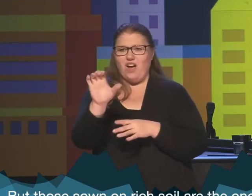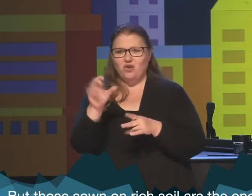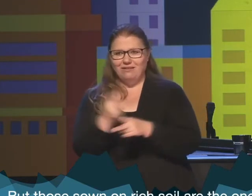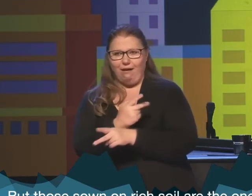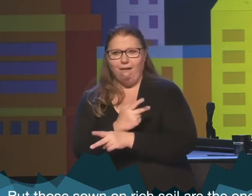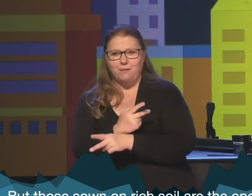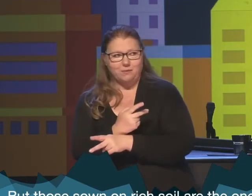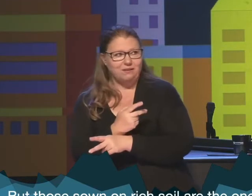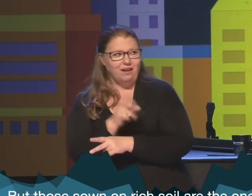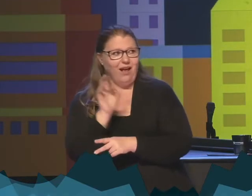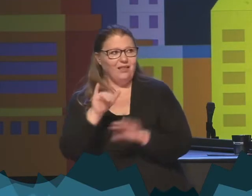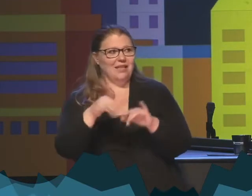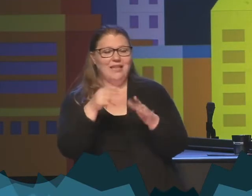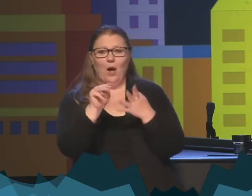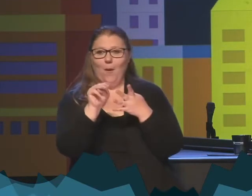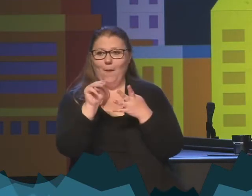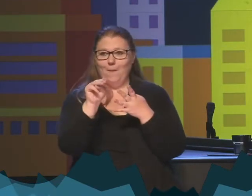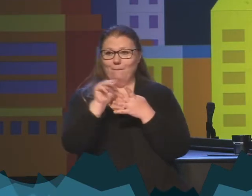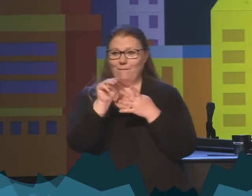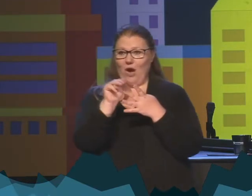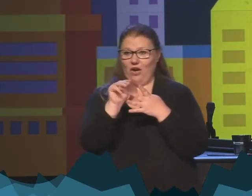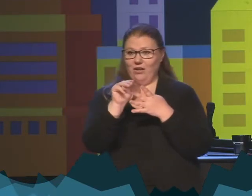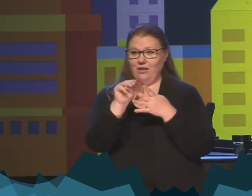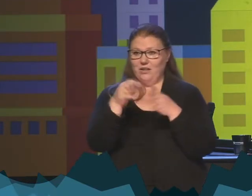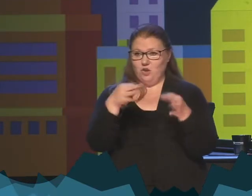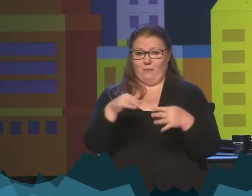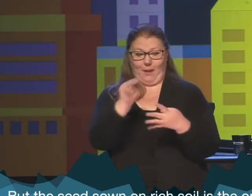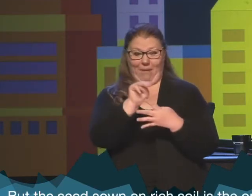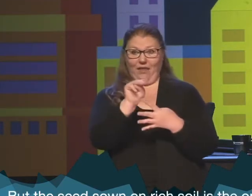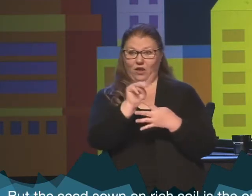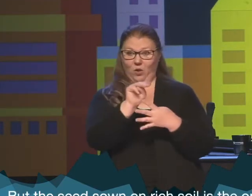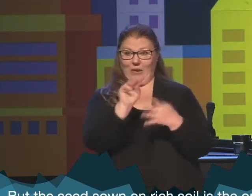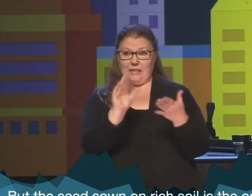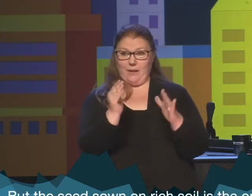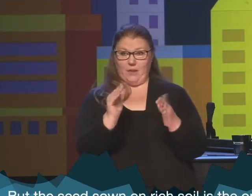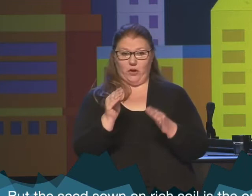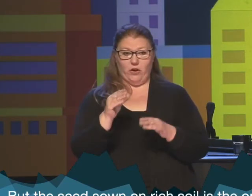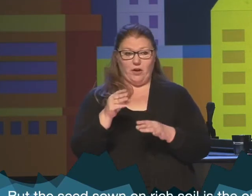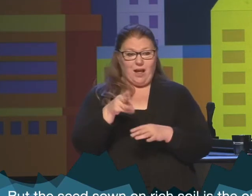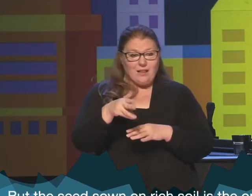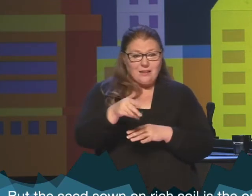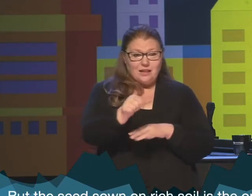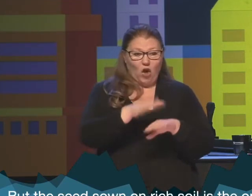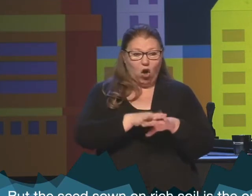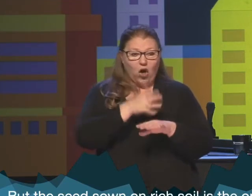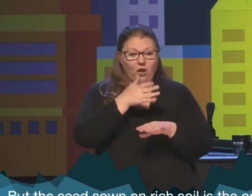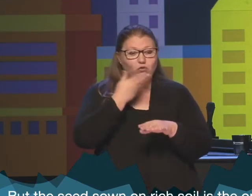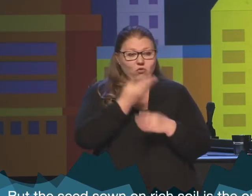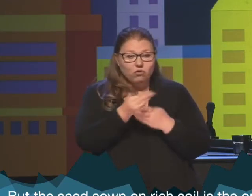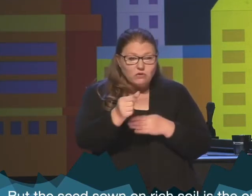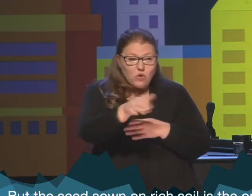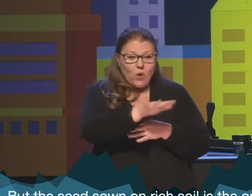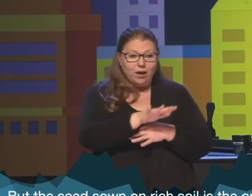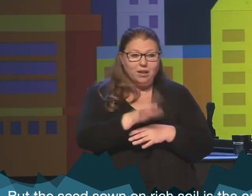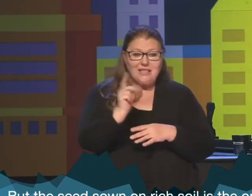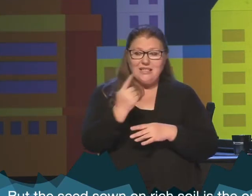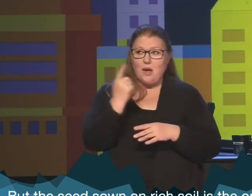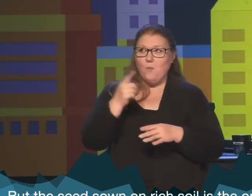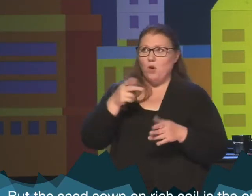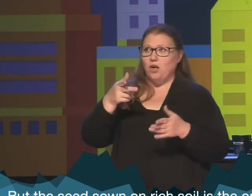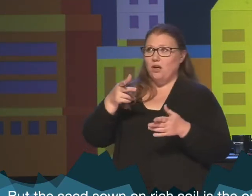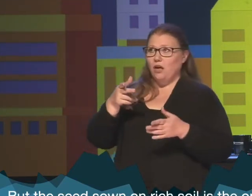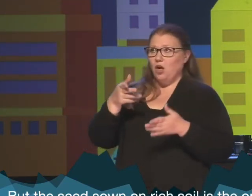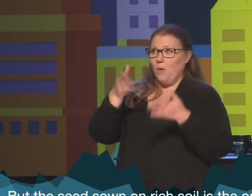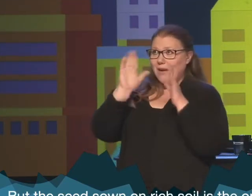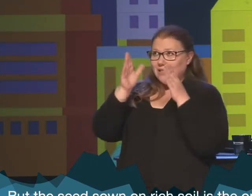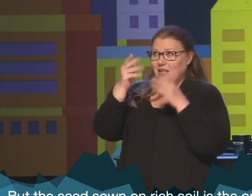right? That's how Mark describes it. Listen to Matthew. Very similar. But the seed sown on rich soil is the one who hears the word. See, Matthew says and